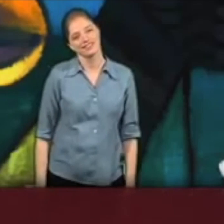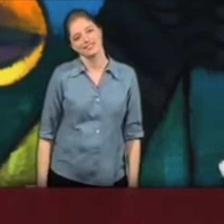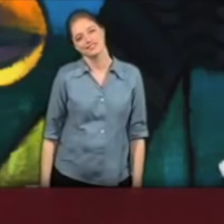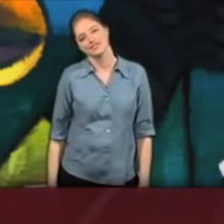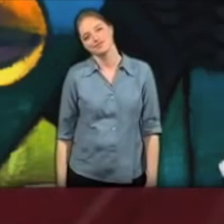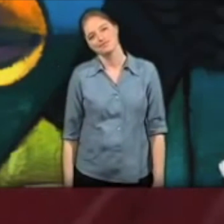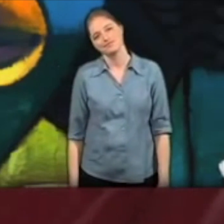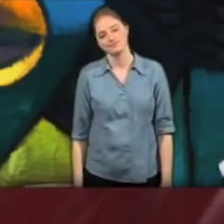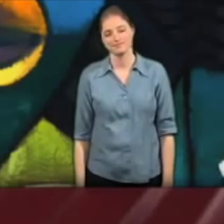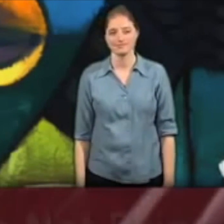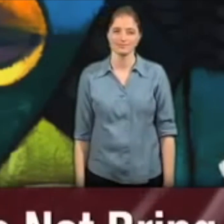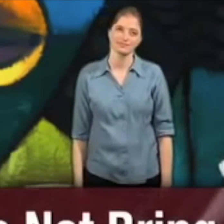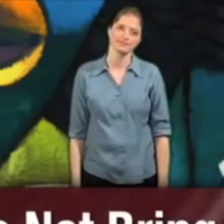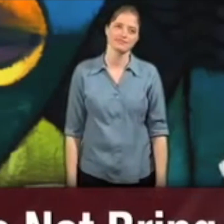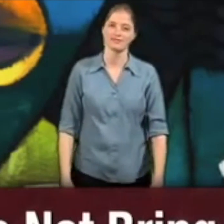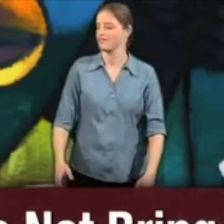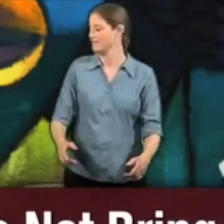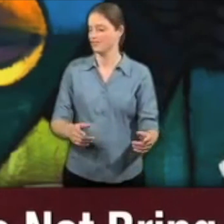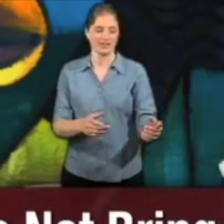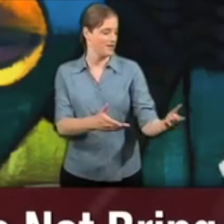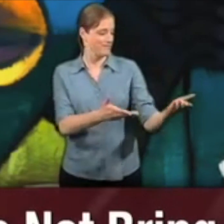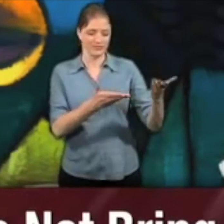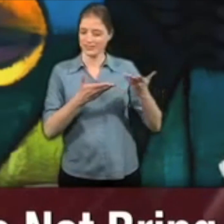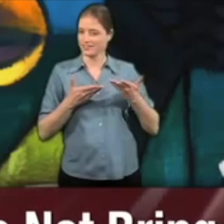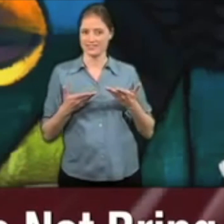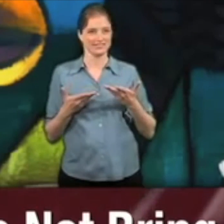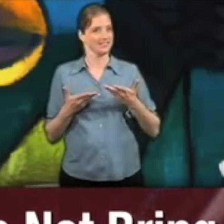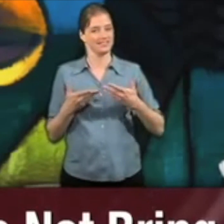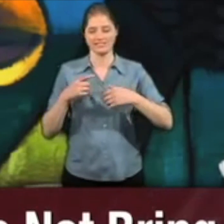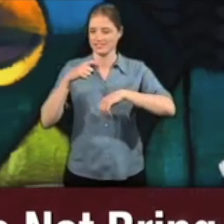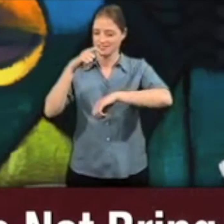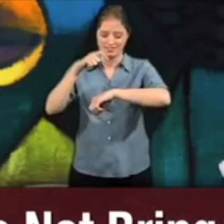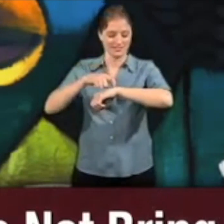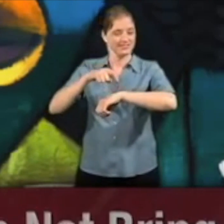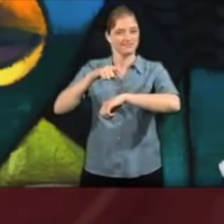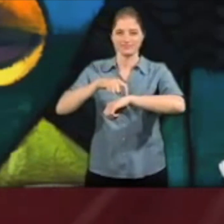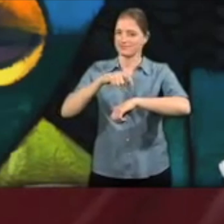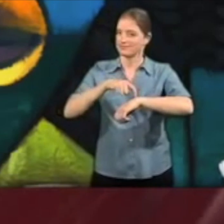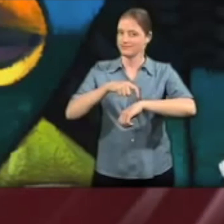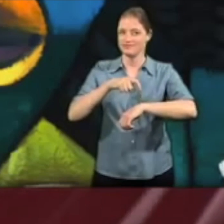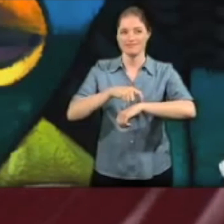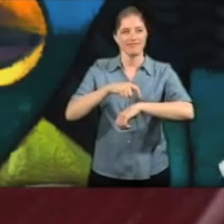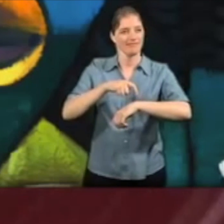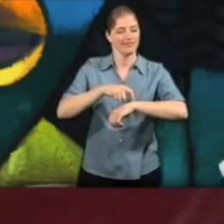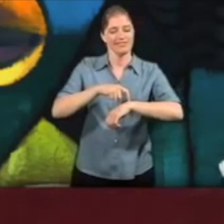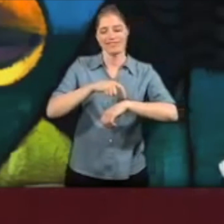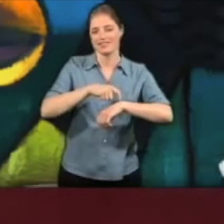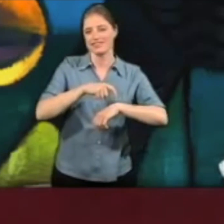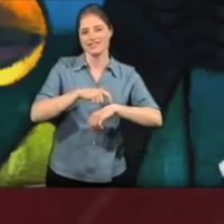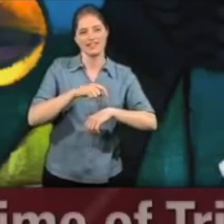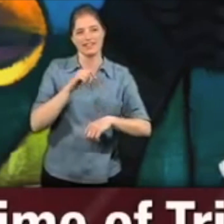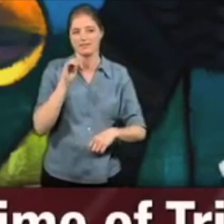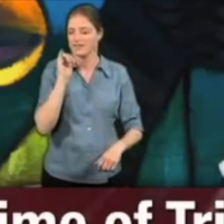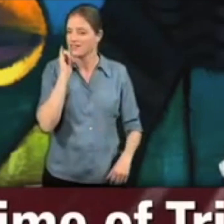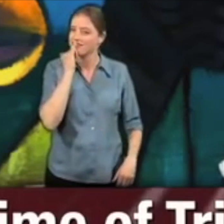And do not bring us to the time